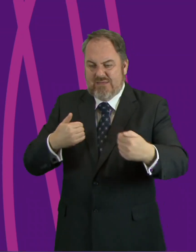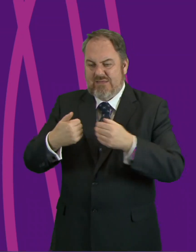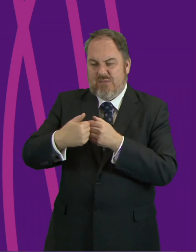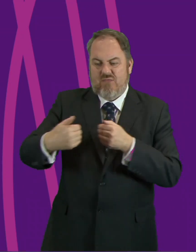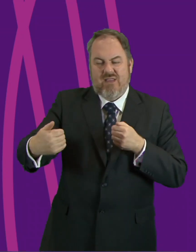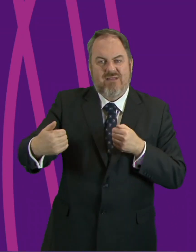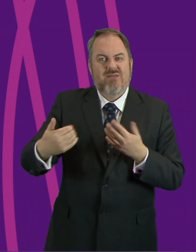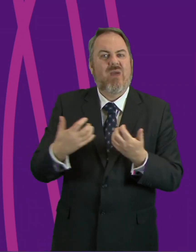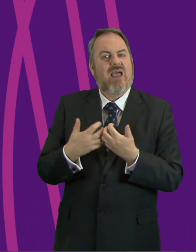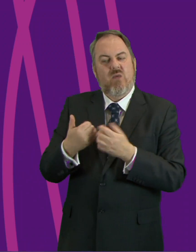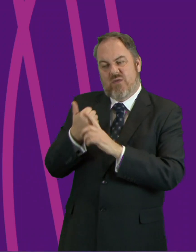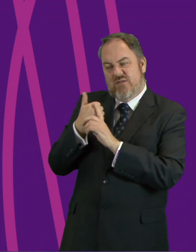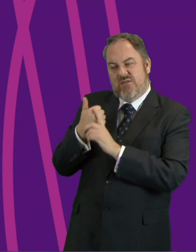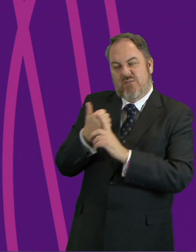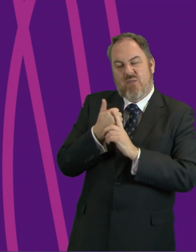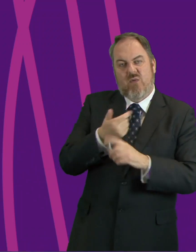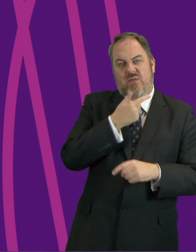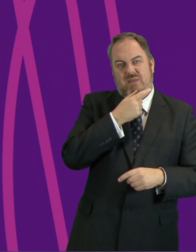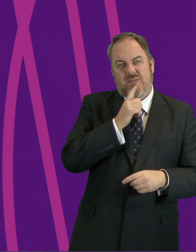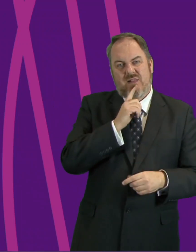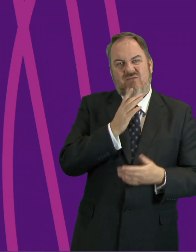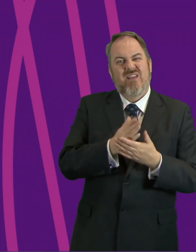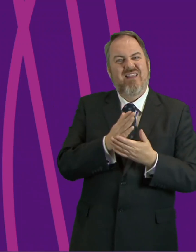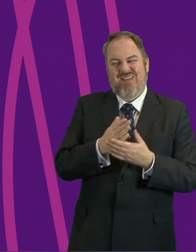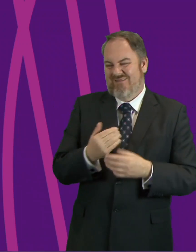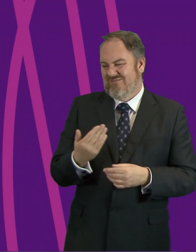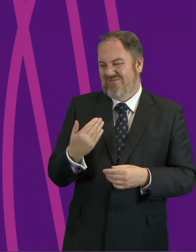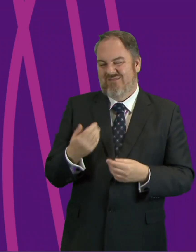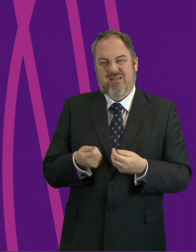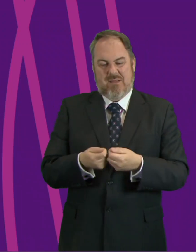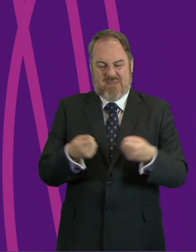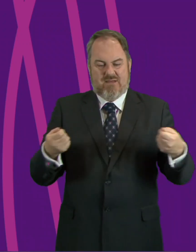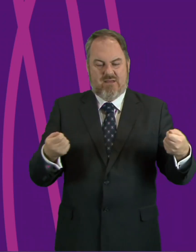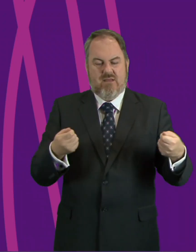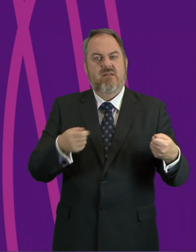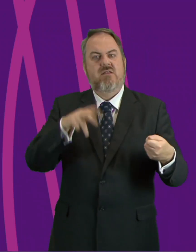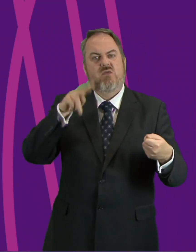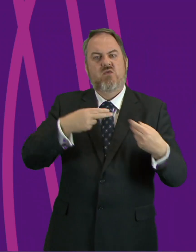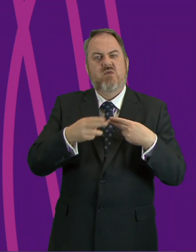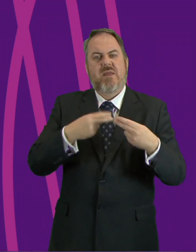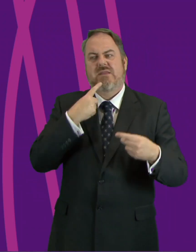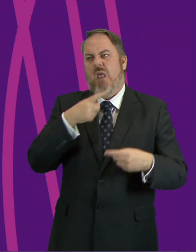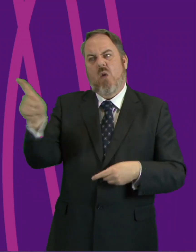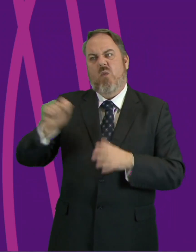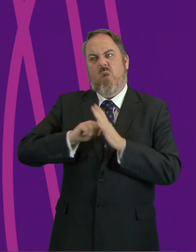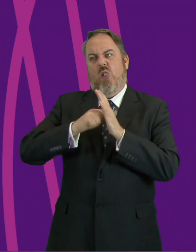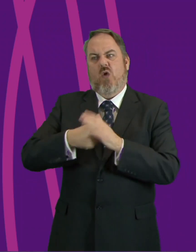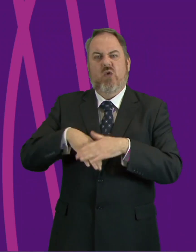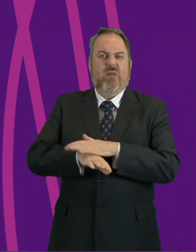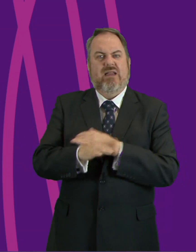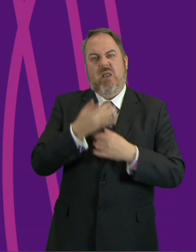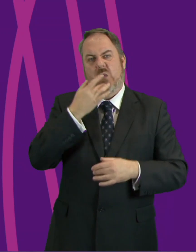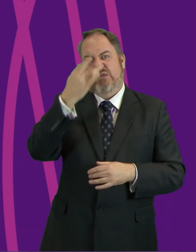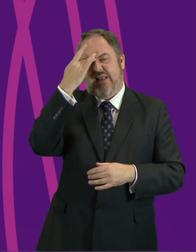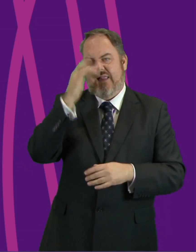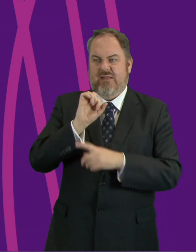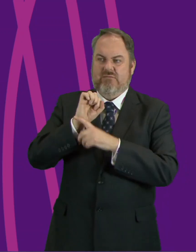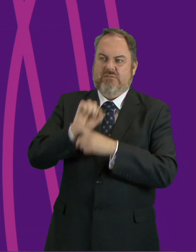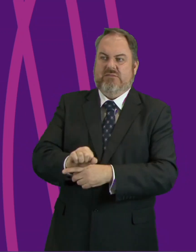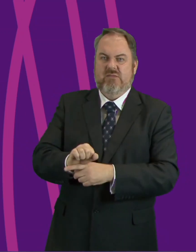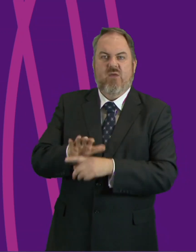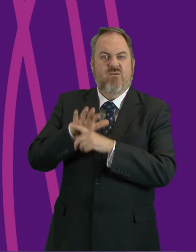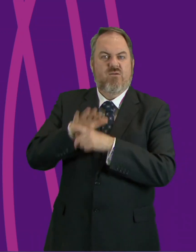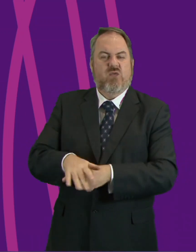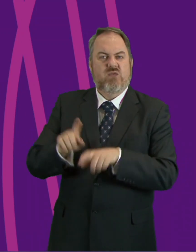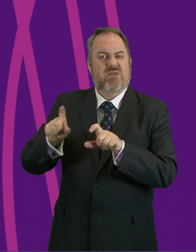as some of the more lurid headlines suggested earlier in the week, it's not about locking people up in hotels against their will. It's about supporting people to do the